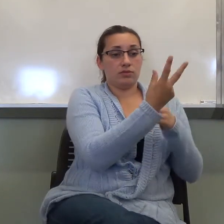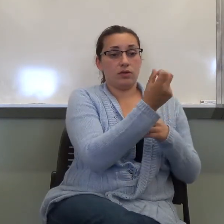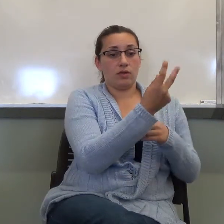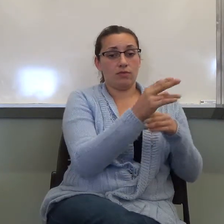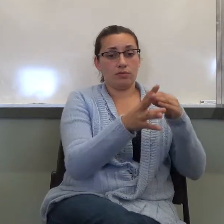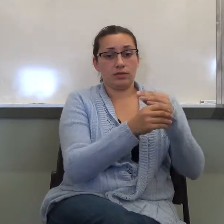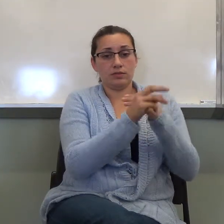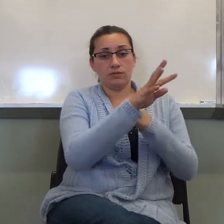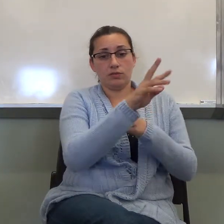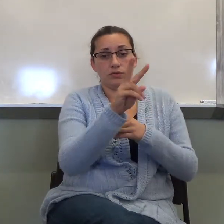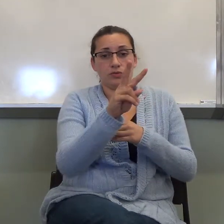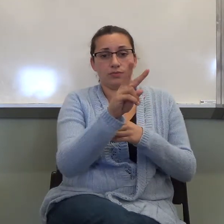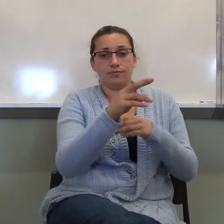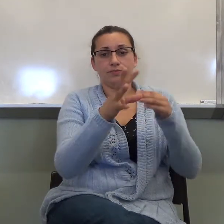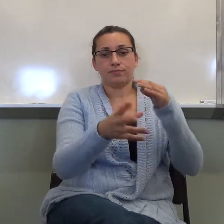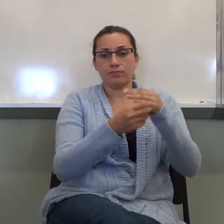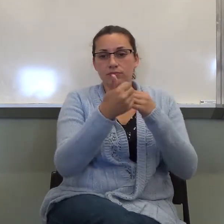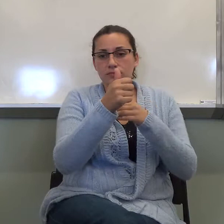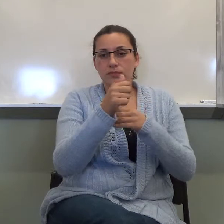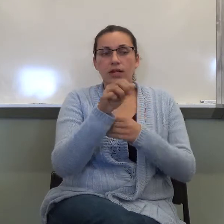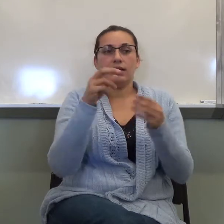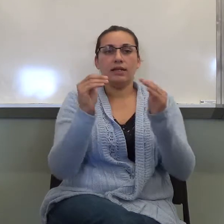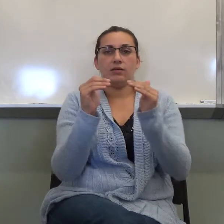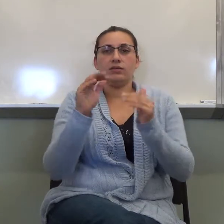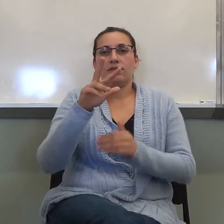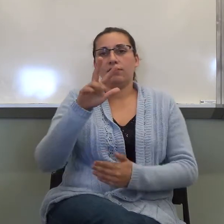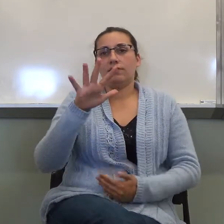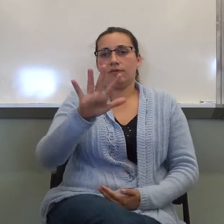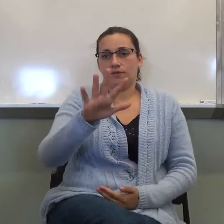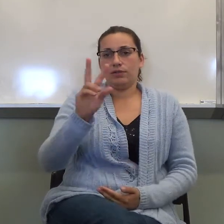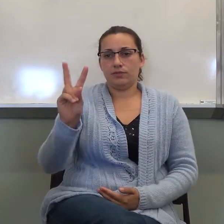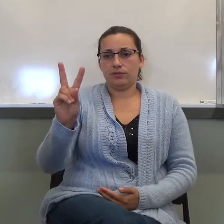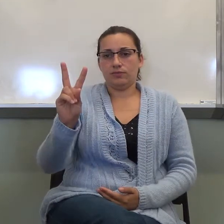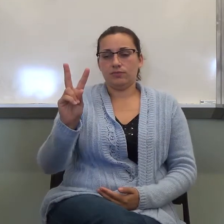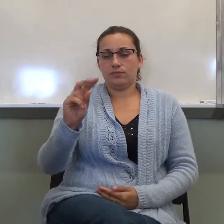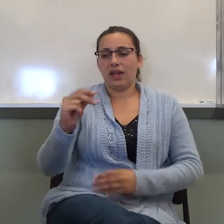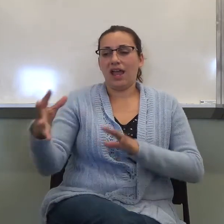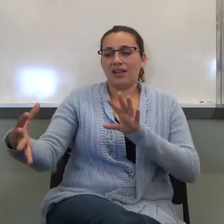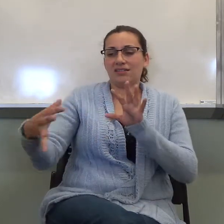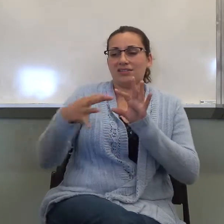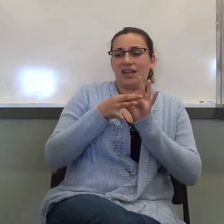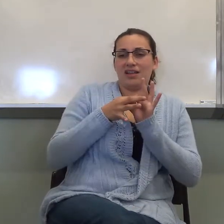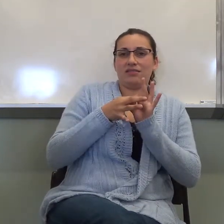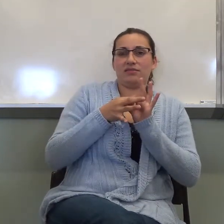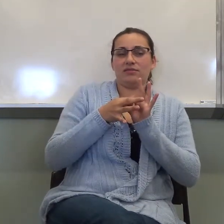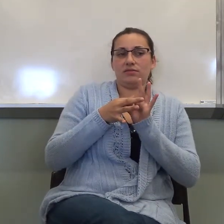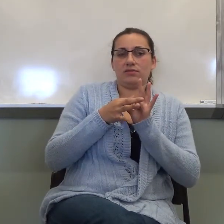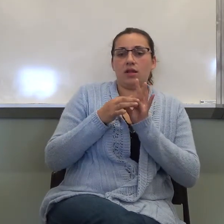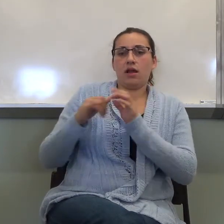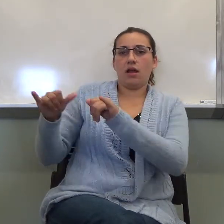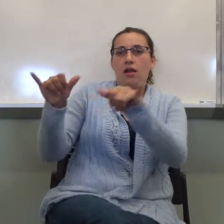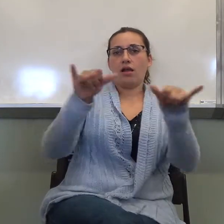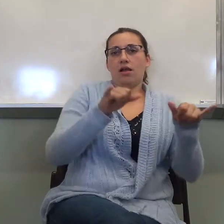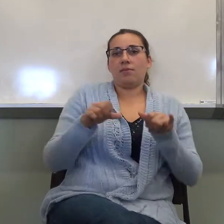10 is 52. Attach the common sign. Over here, this is easy,